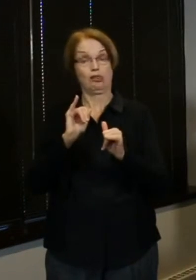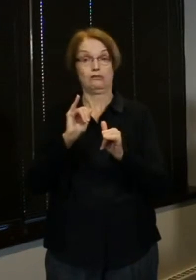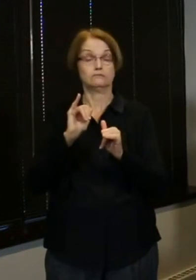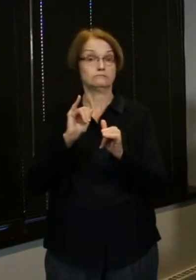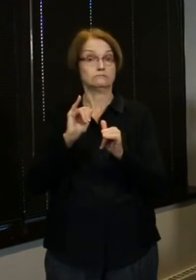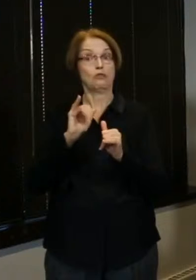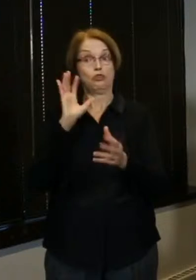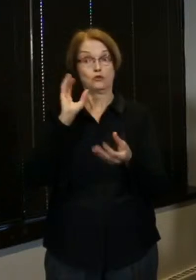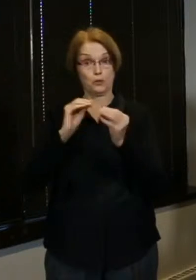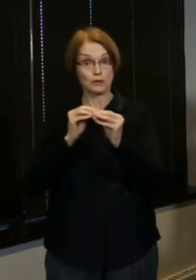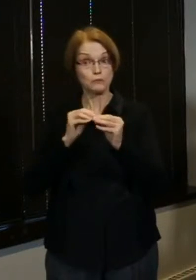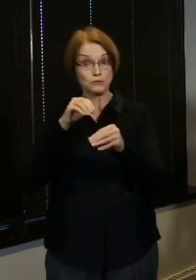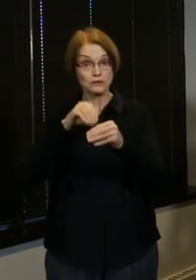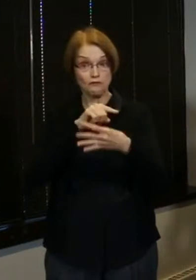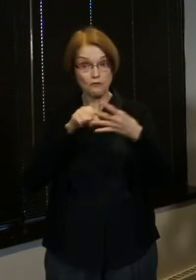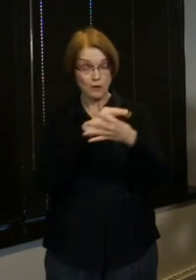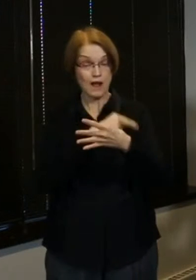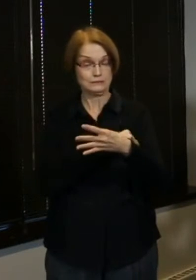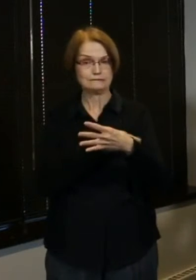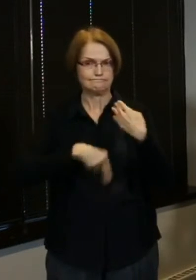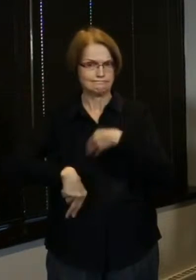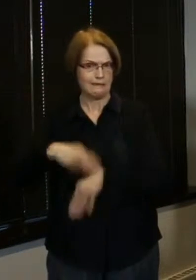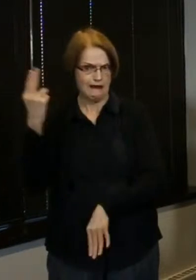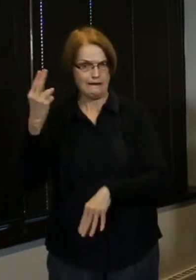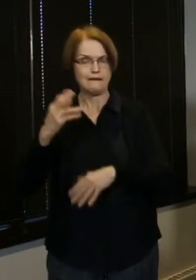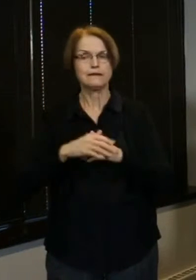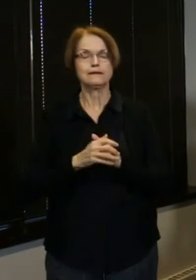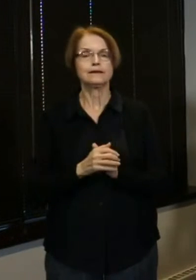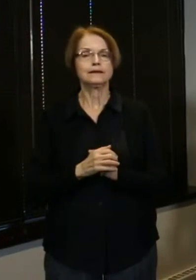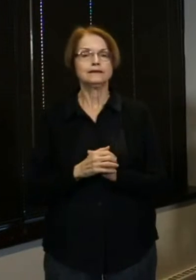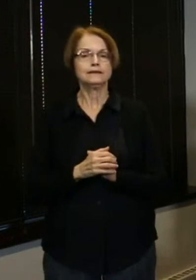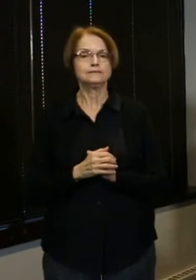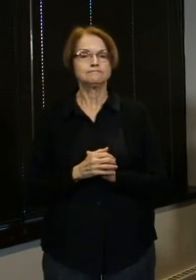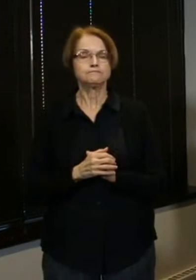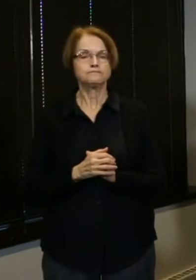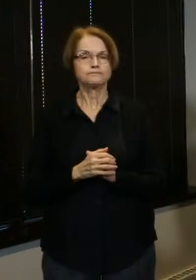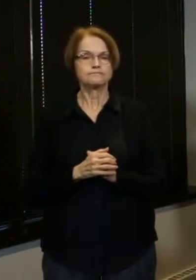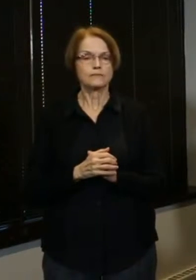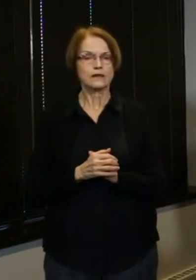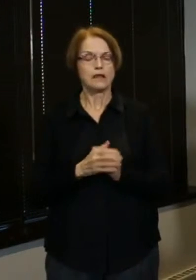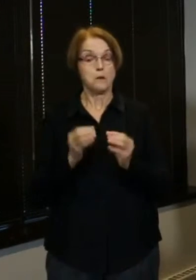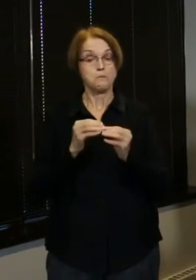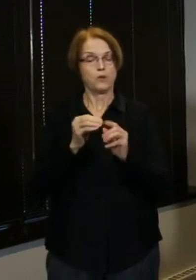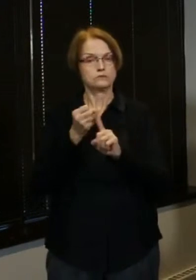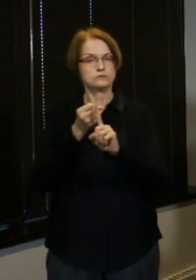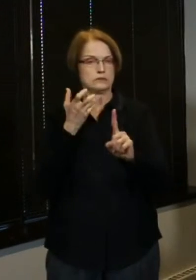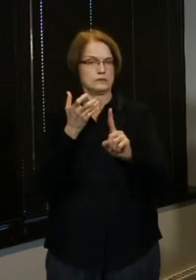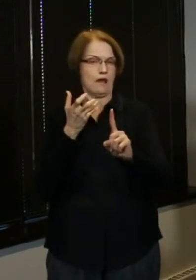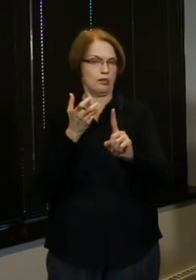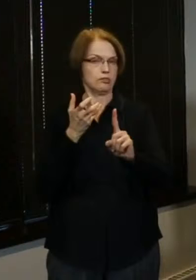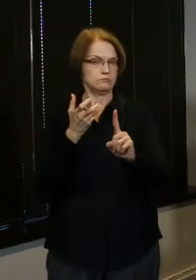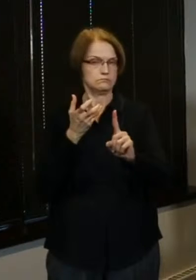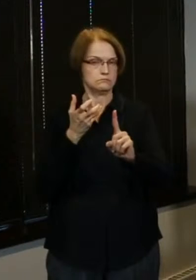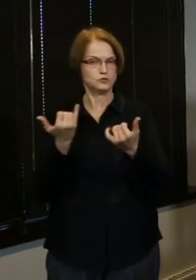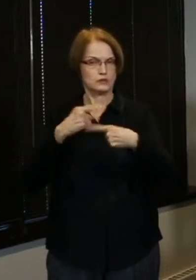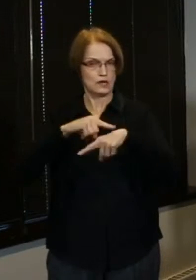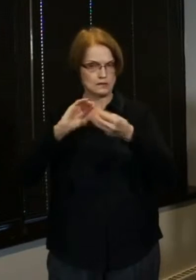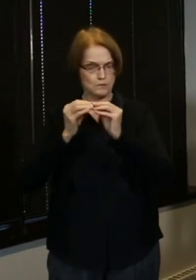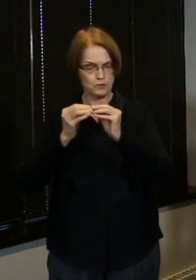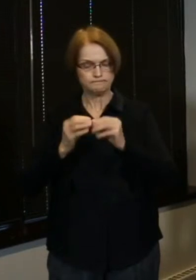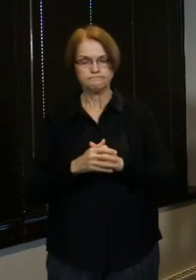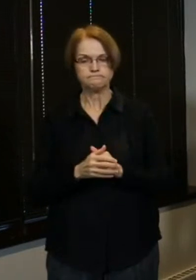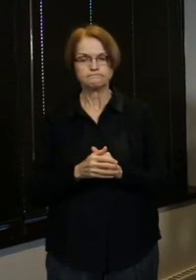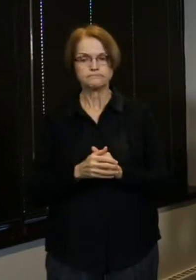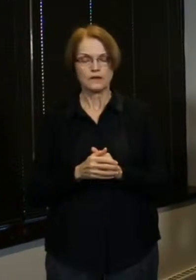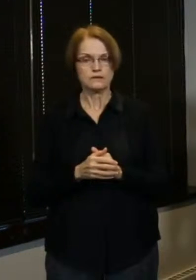in our hospitals with COVID-19. A little bit more detail on our numbers today. As I